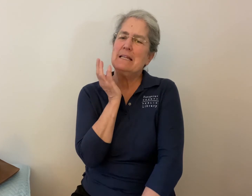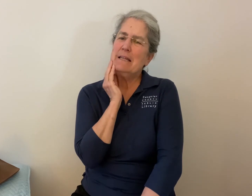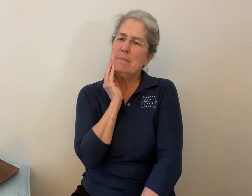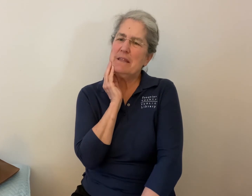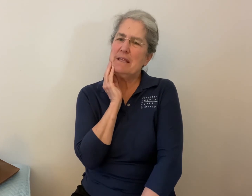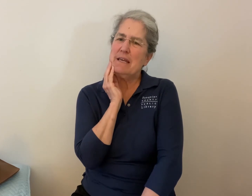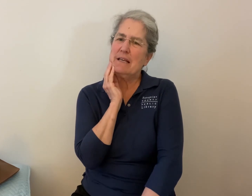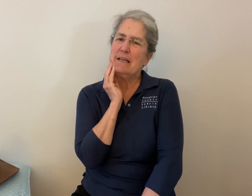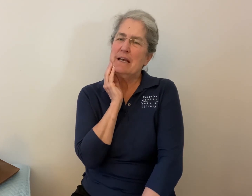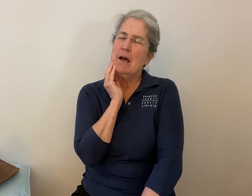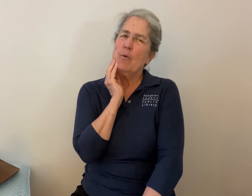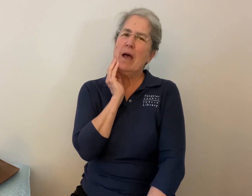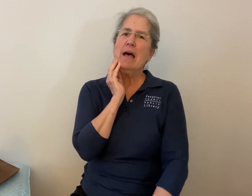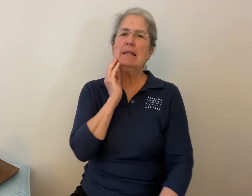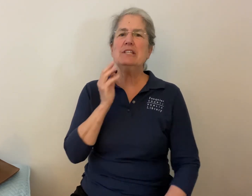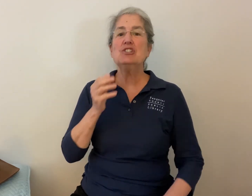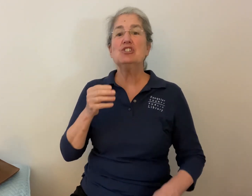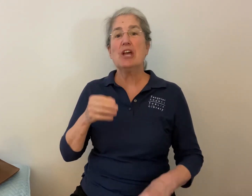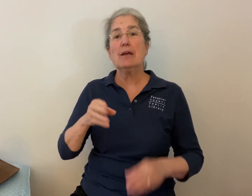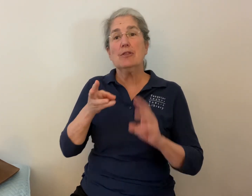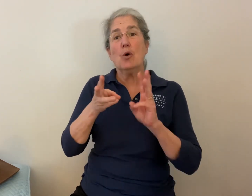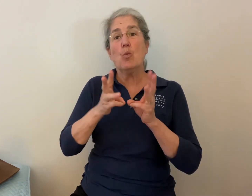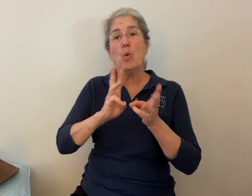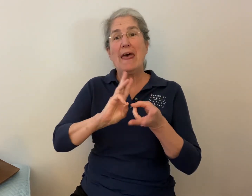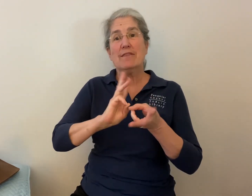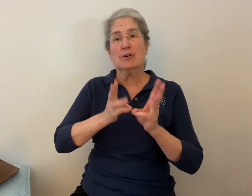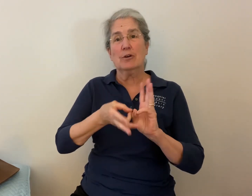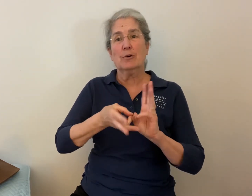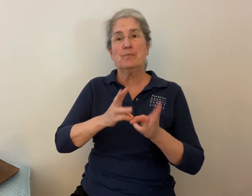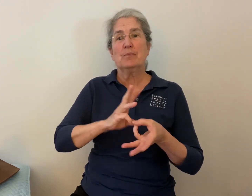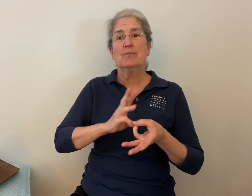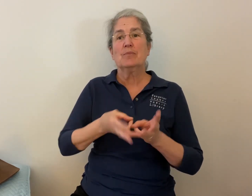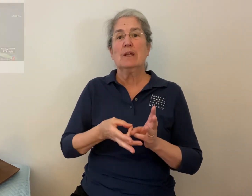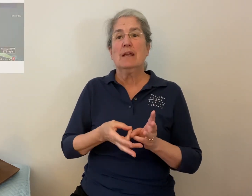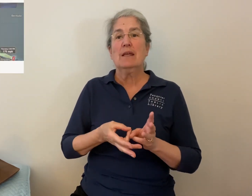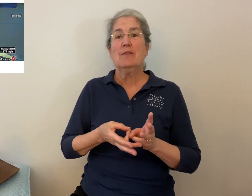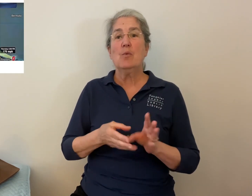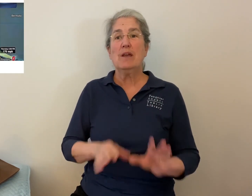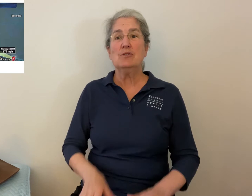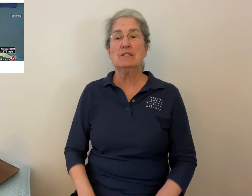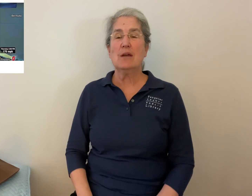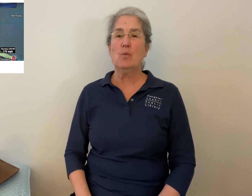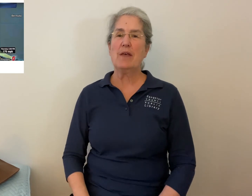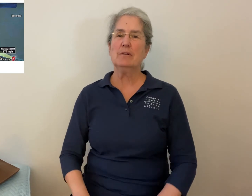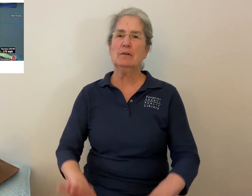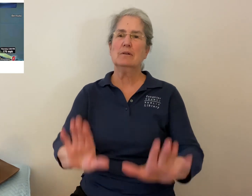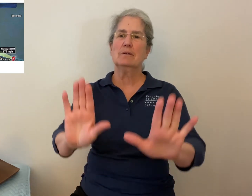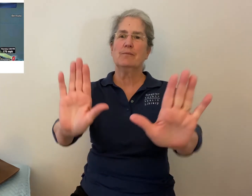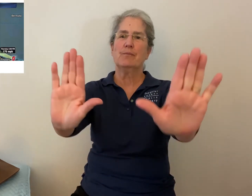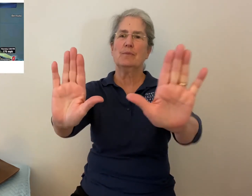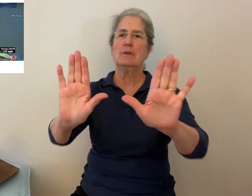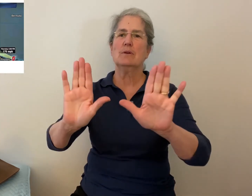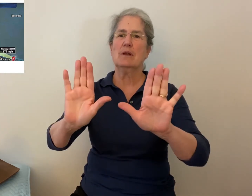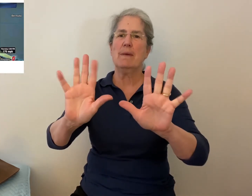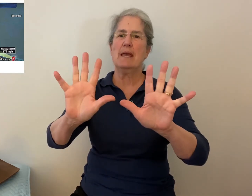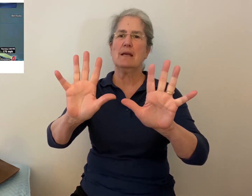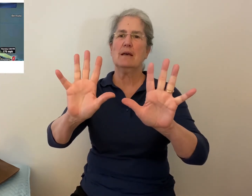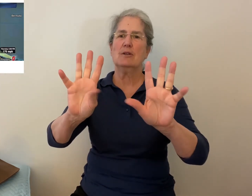me think. Well, let's check the weather. The way you sign weather, you're going to make